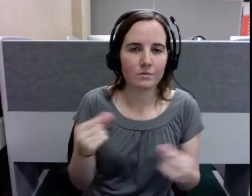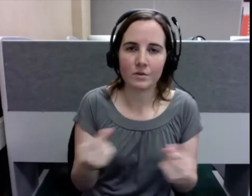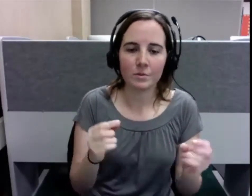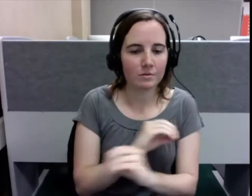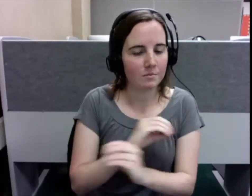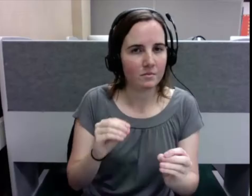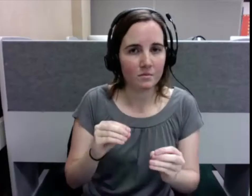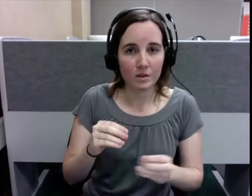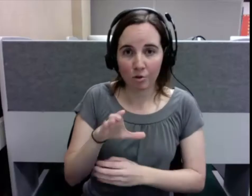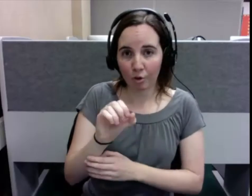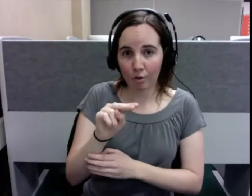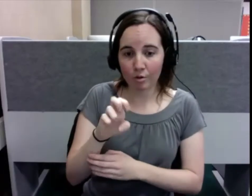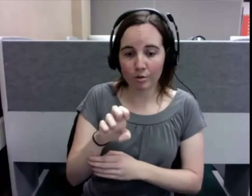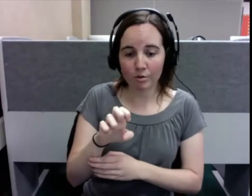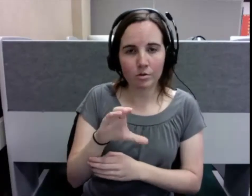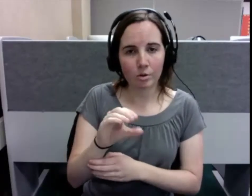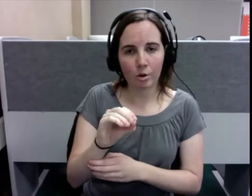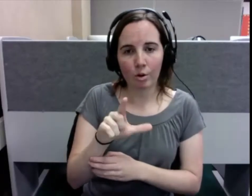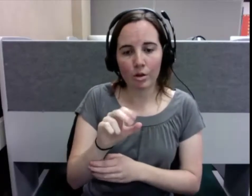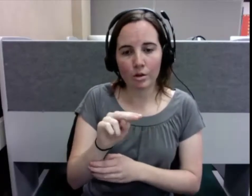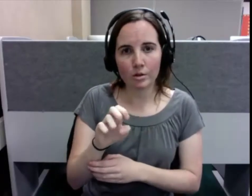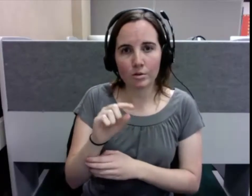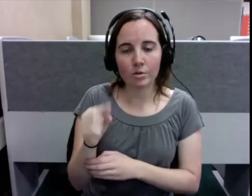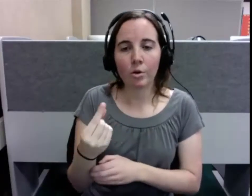colon feel like either a gas cramp or air movement.